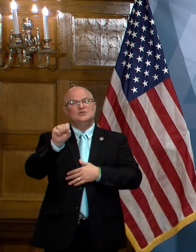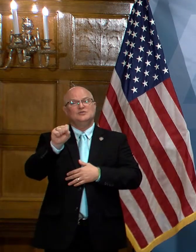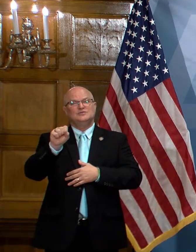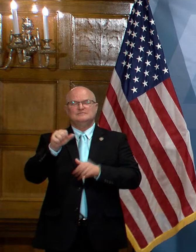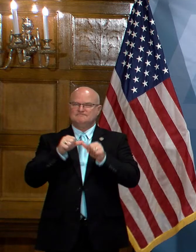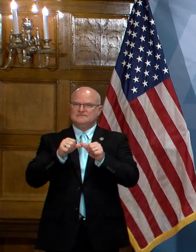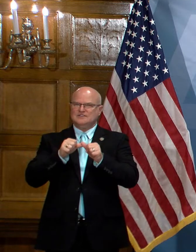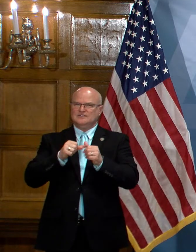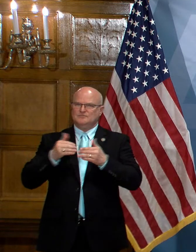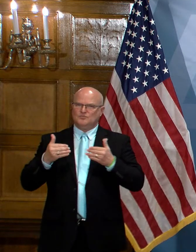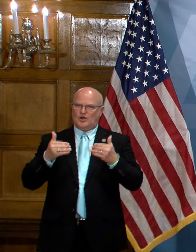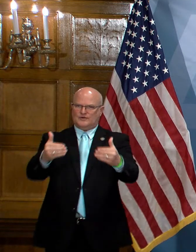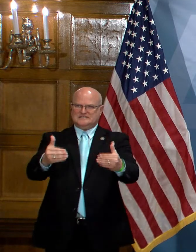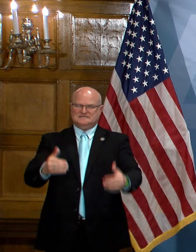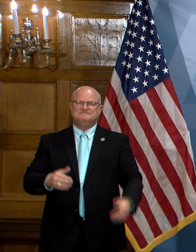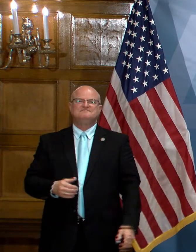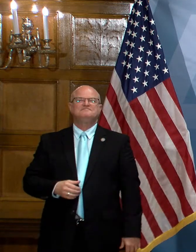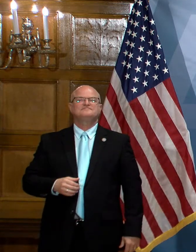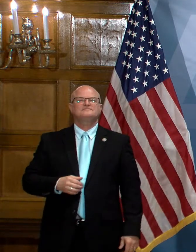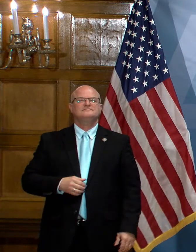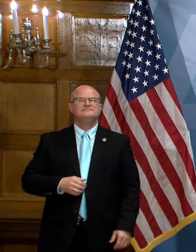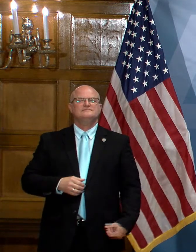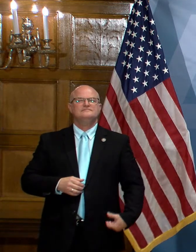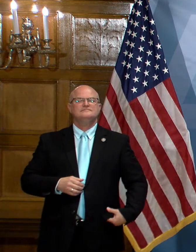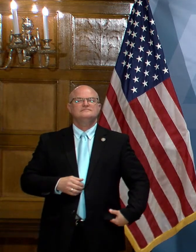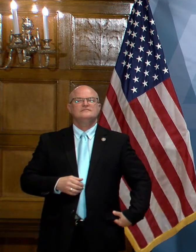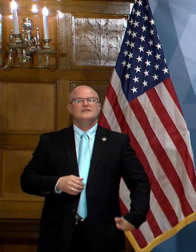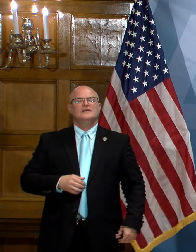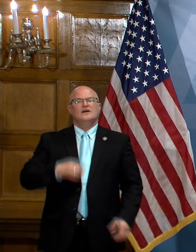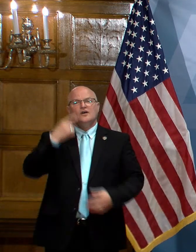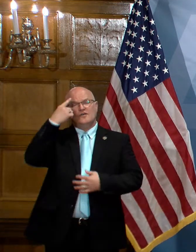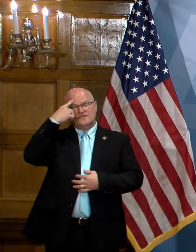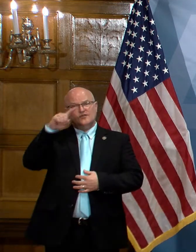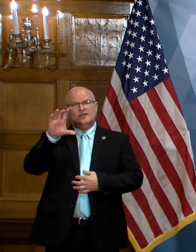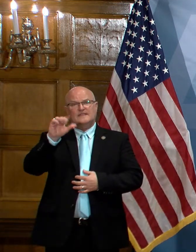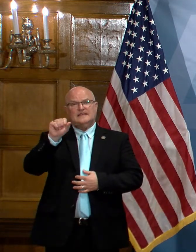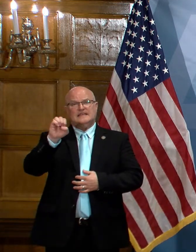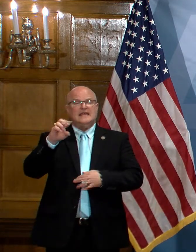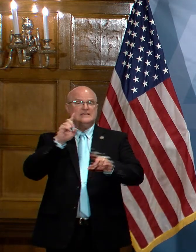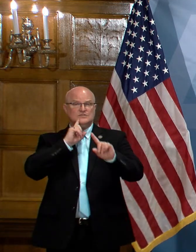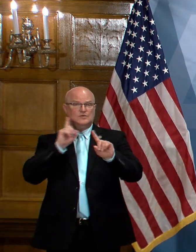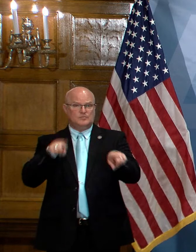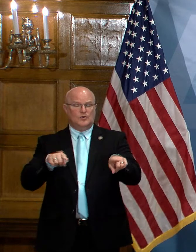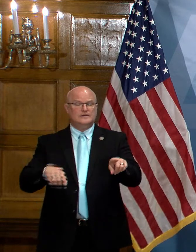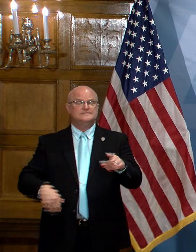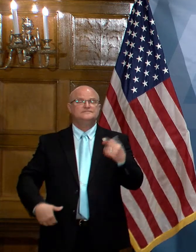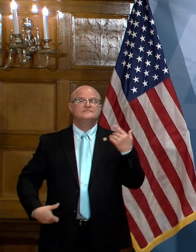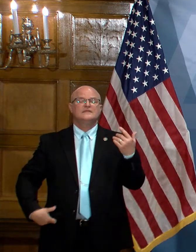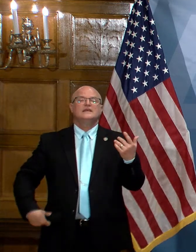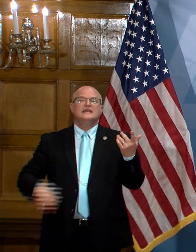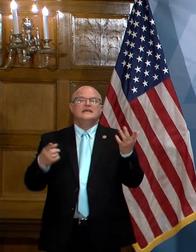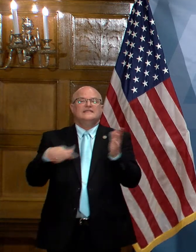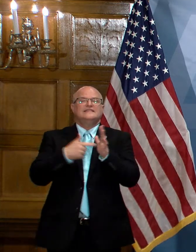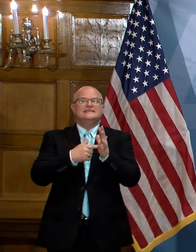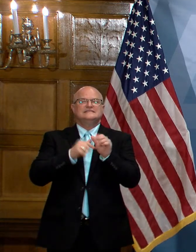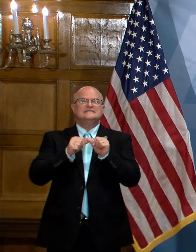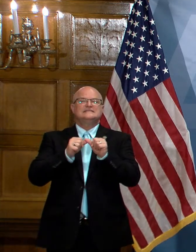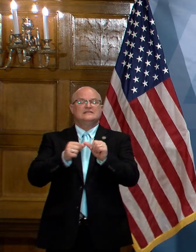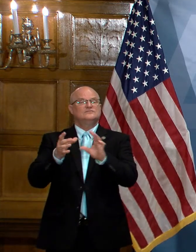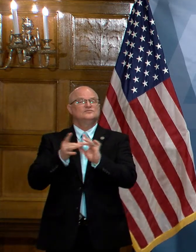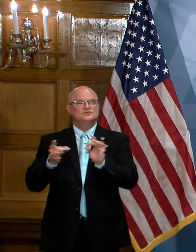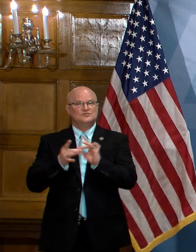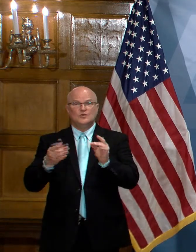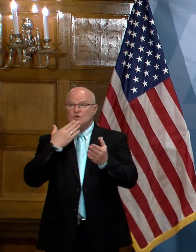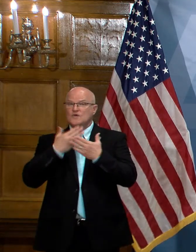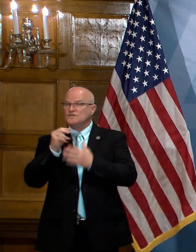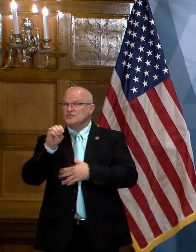continue that progress. And to the case report, this is a continued story